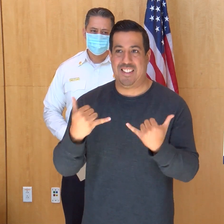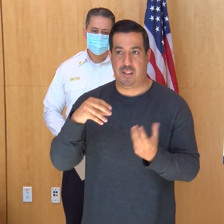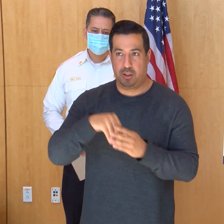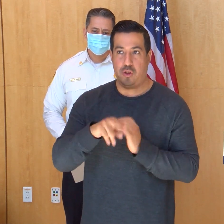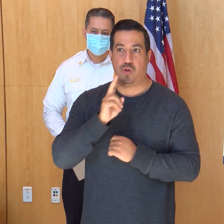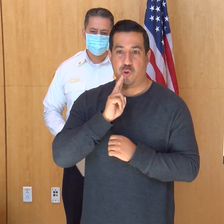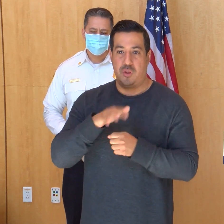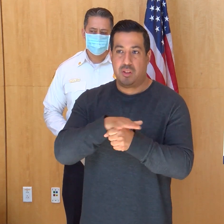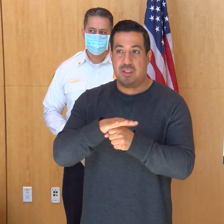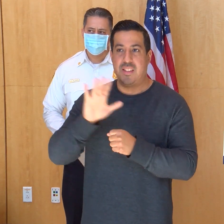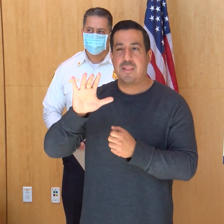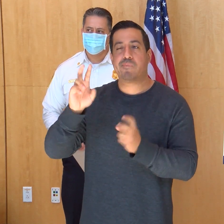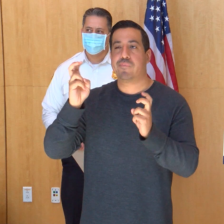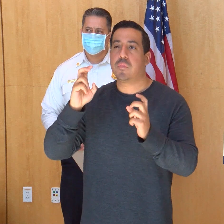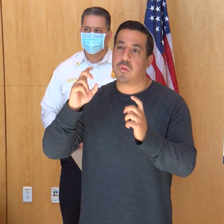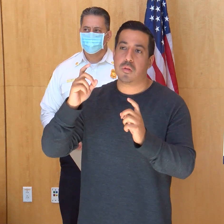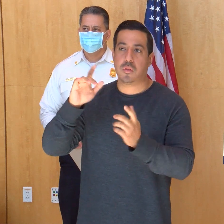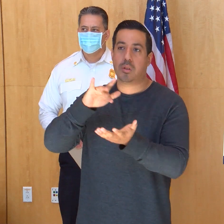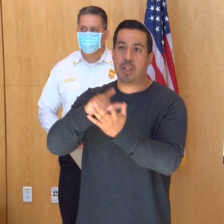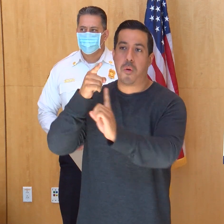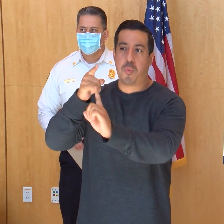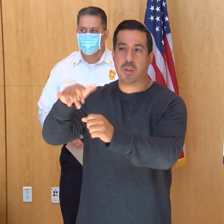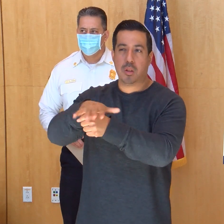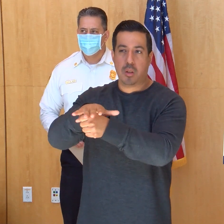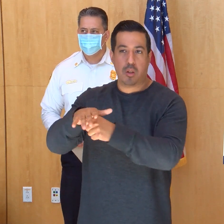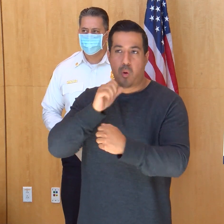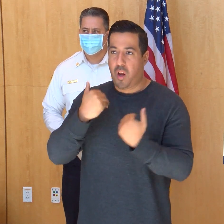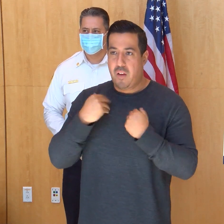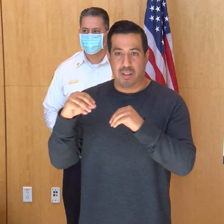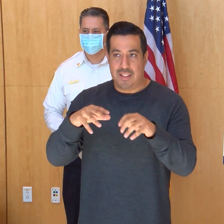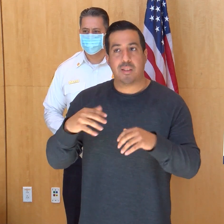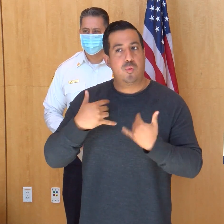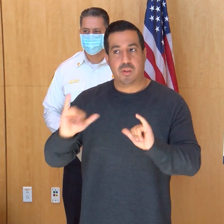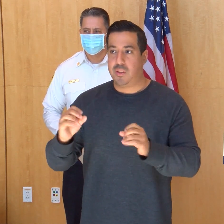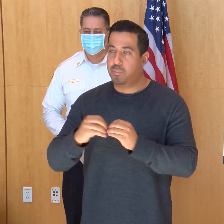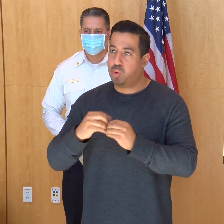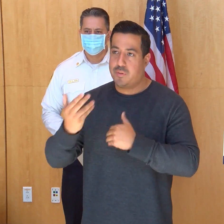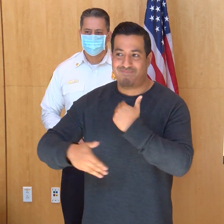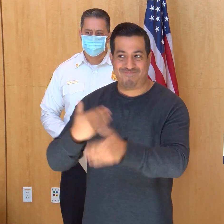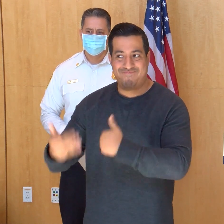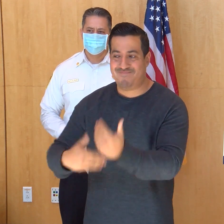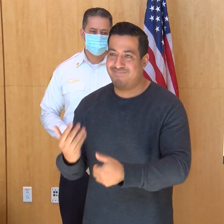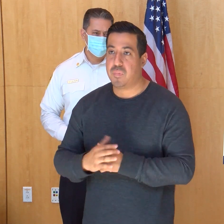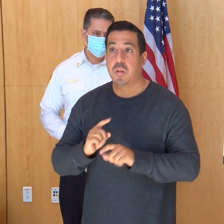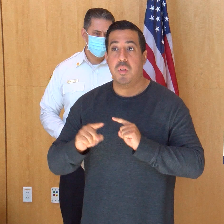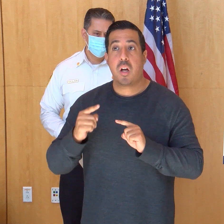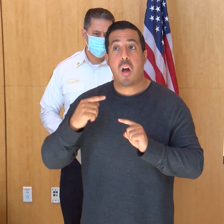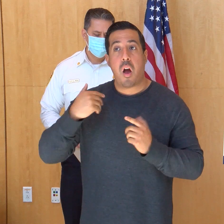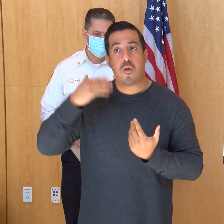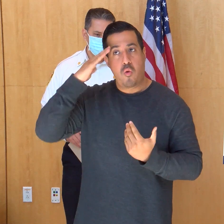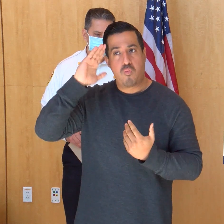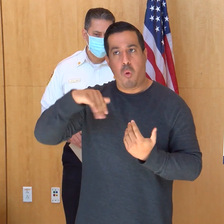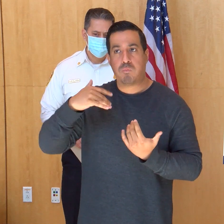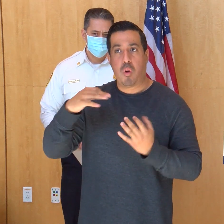Houston region, the CenterPoint territory, that means we still have a way to go. But it is important, and what I've